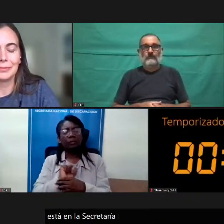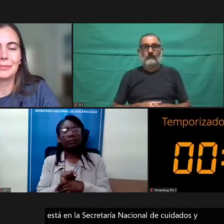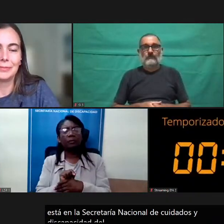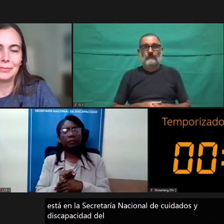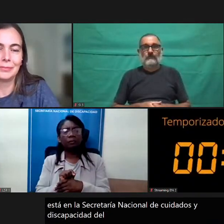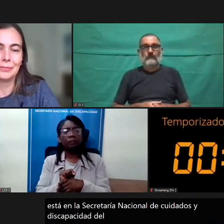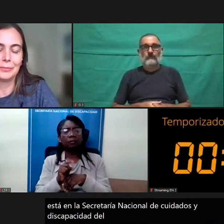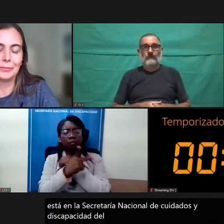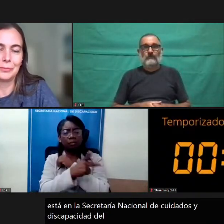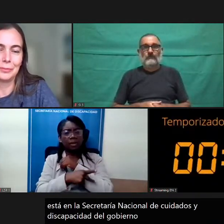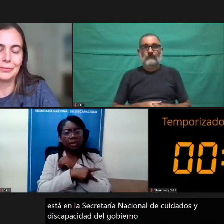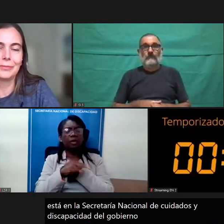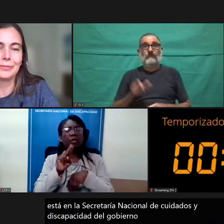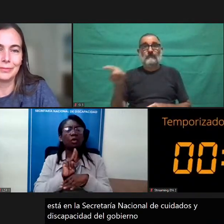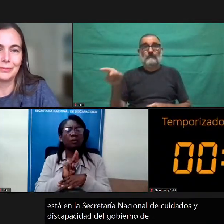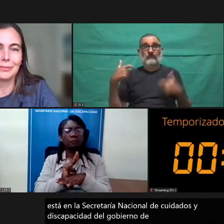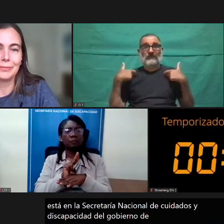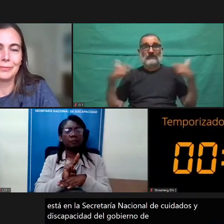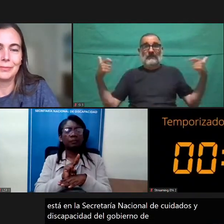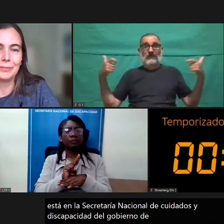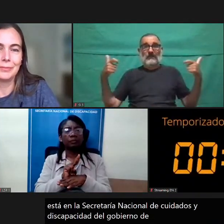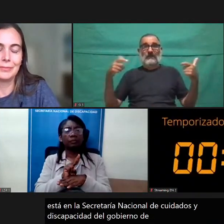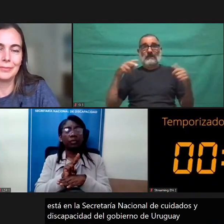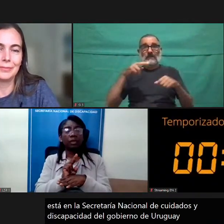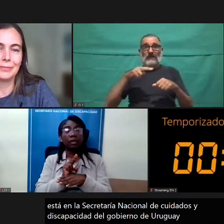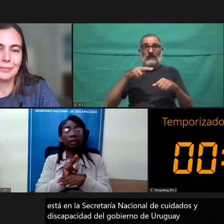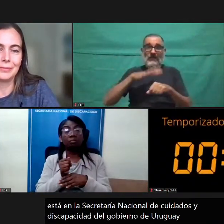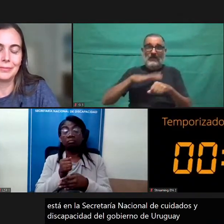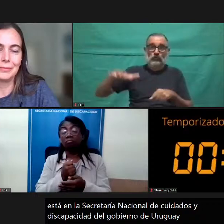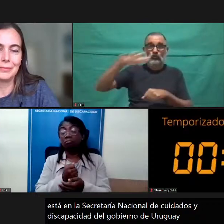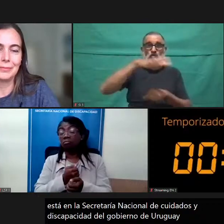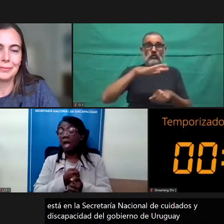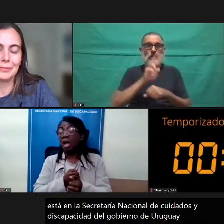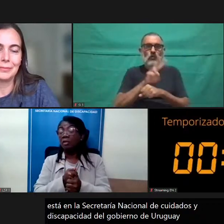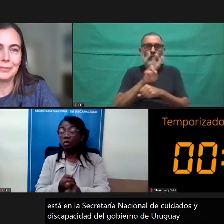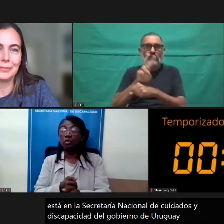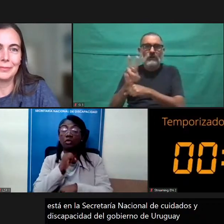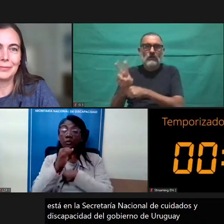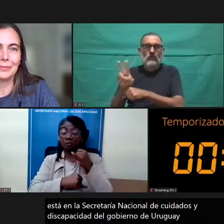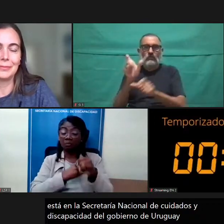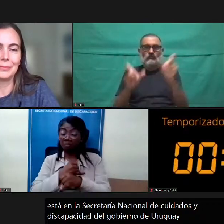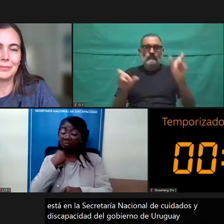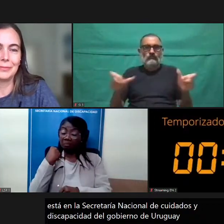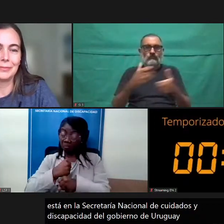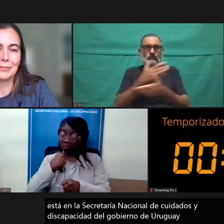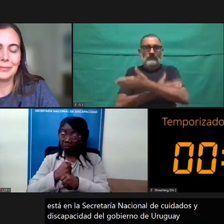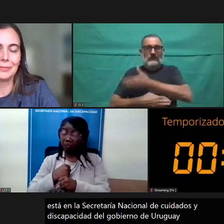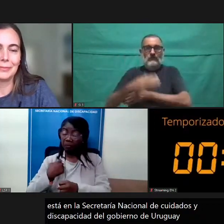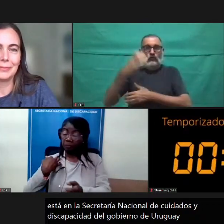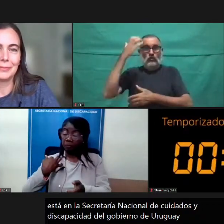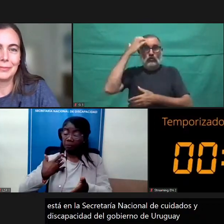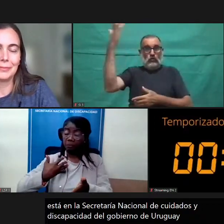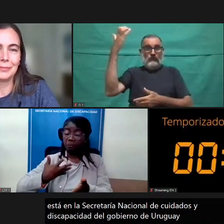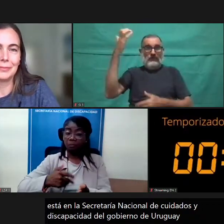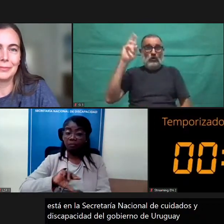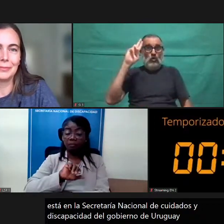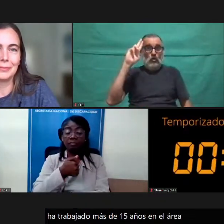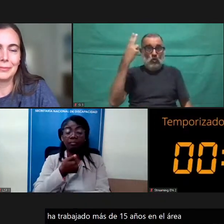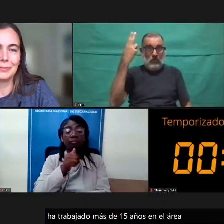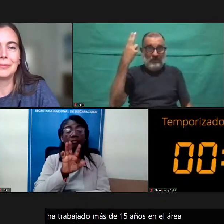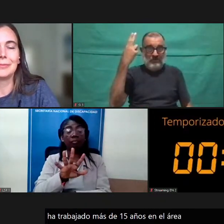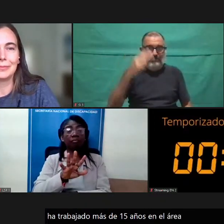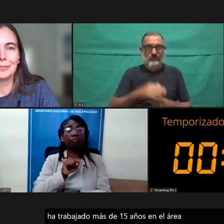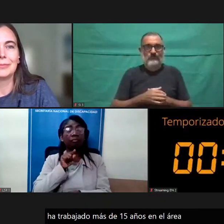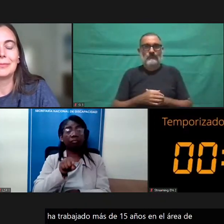of care and disabilities of the ministry of social development of ur why she has been working for more than